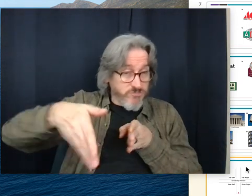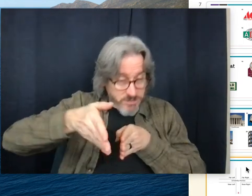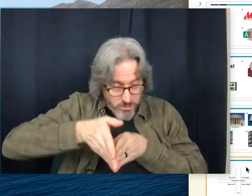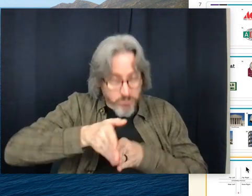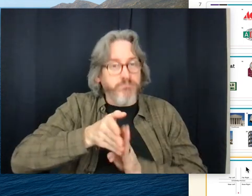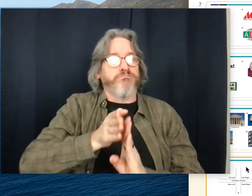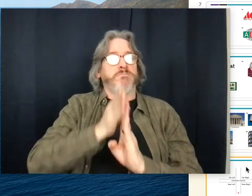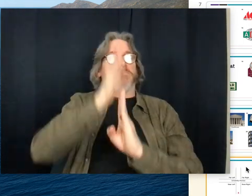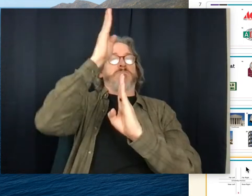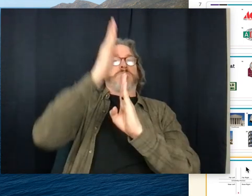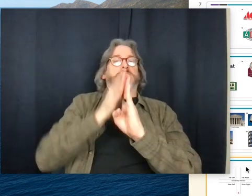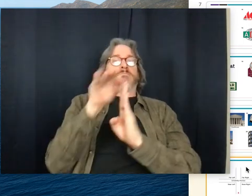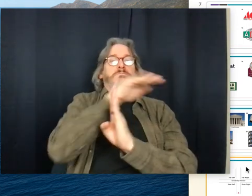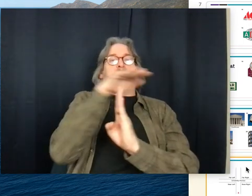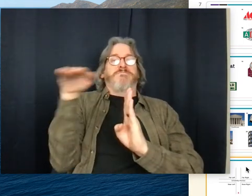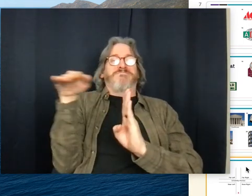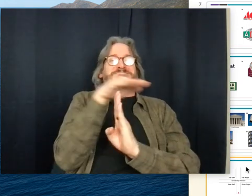So